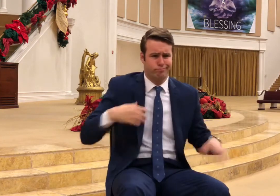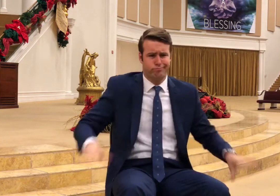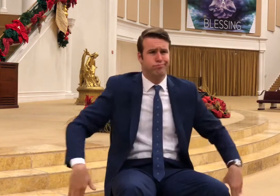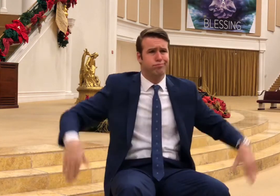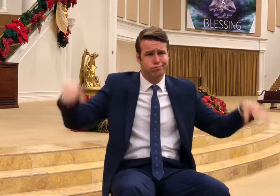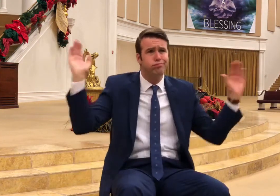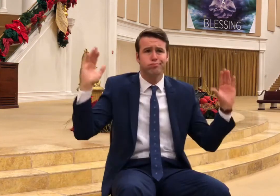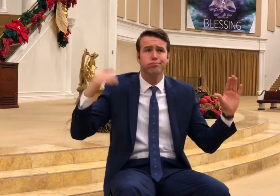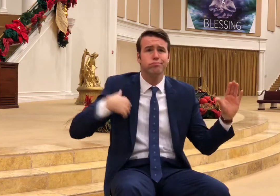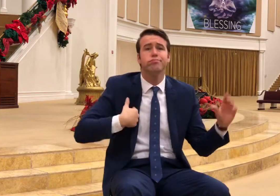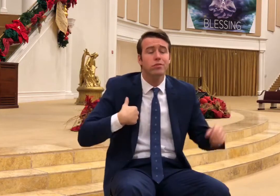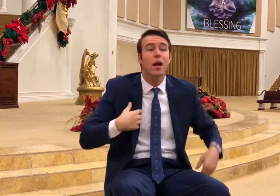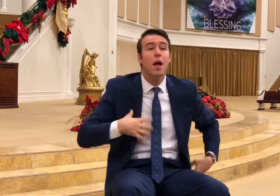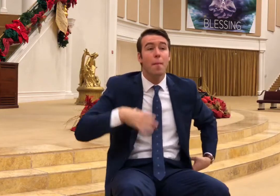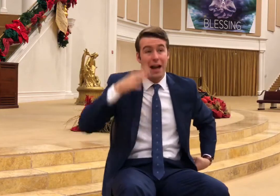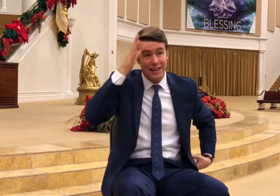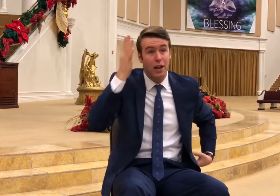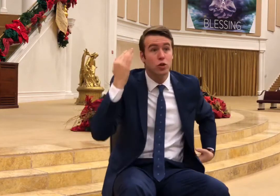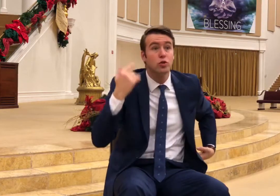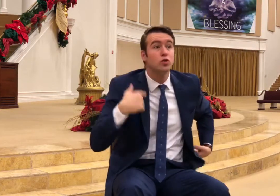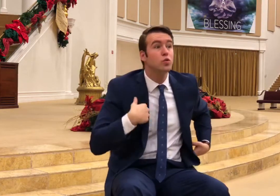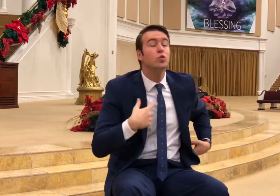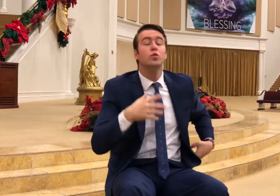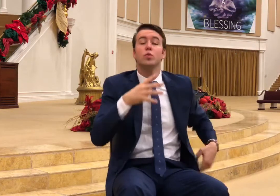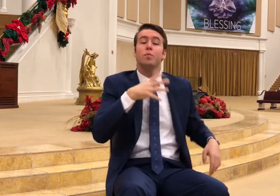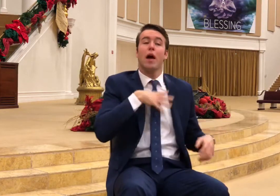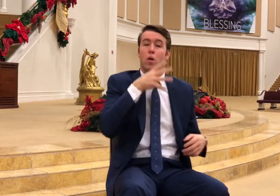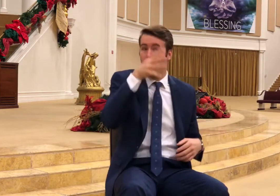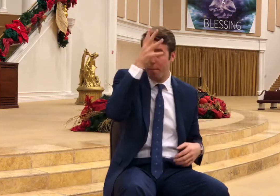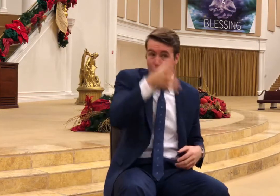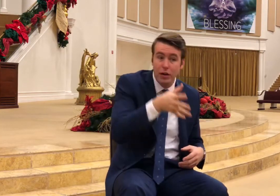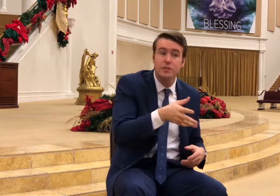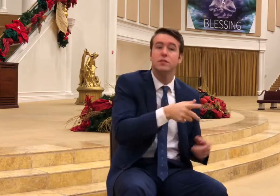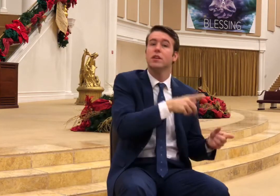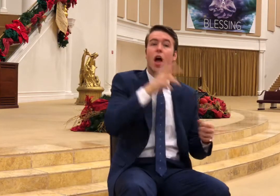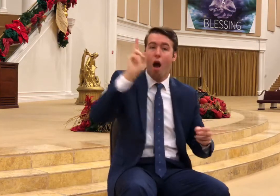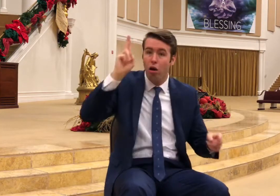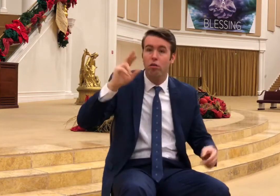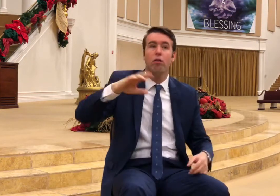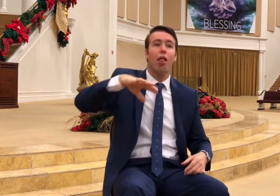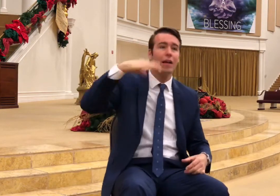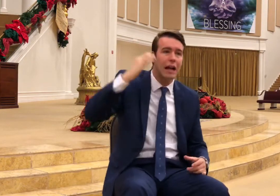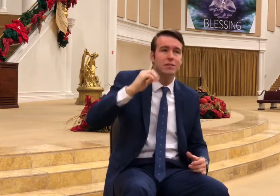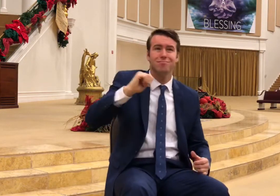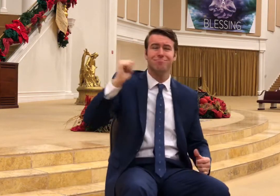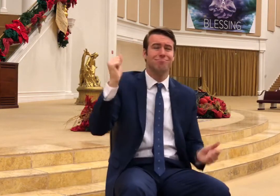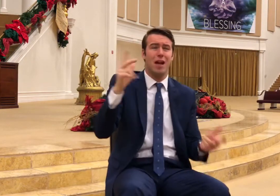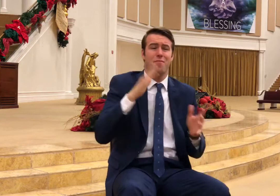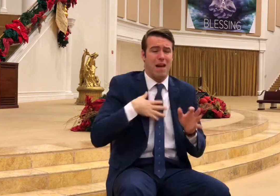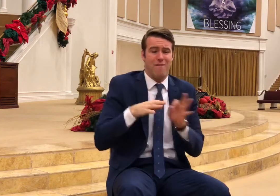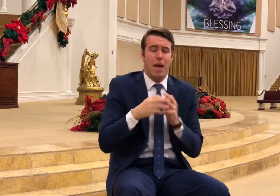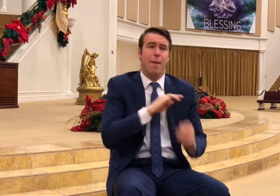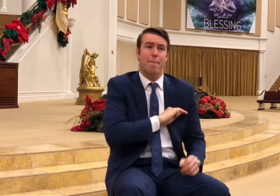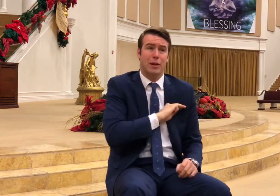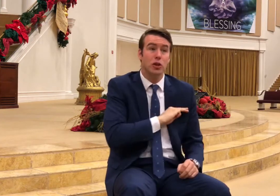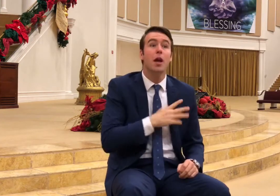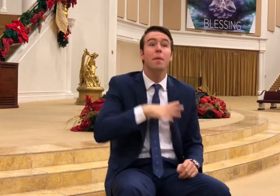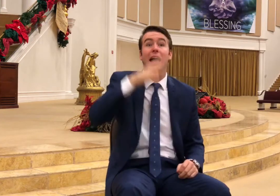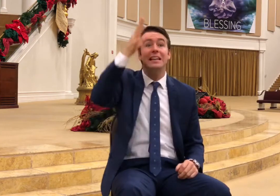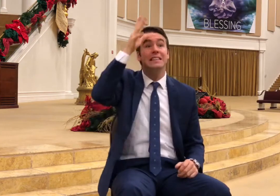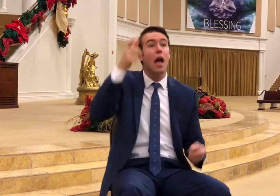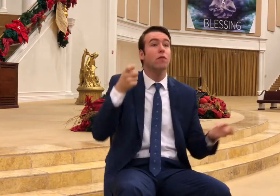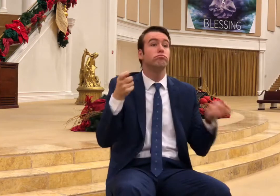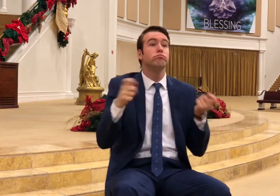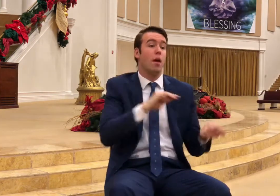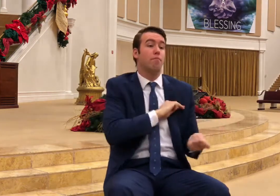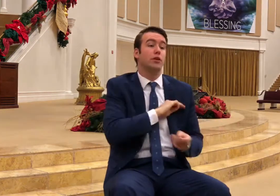grasshopper. My dad used to take us. My grandparents were missionaries. Mom was a missionary. My cousins were missionaries. My dad was the missions director for the state